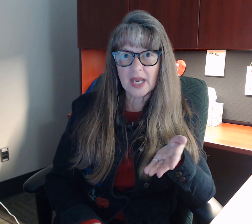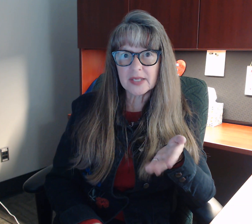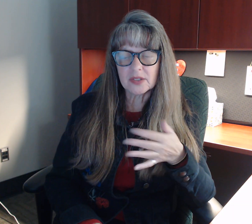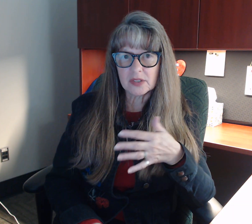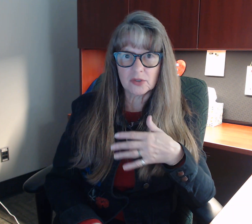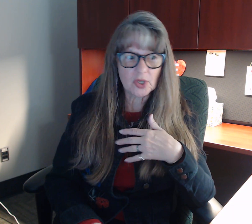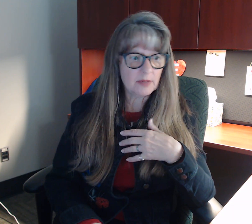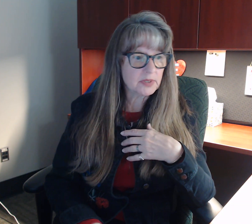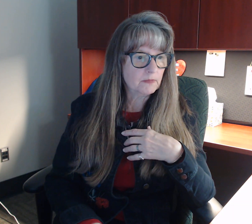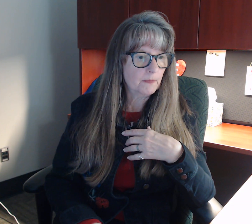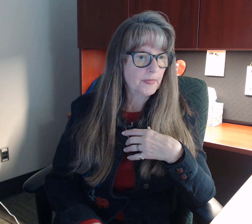sizes and shapes.